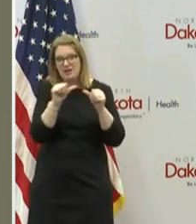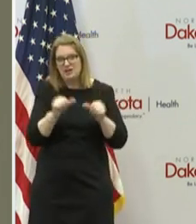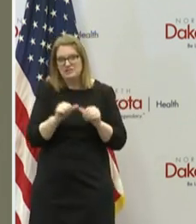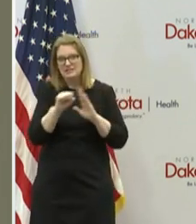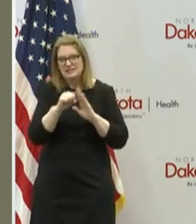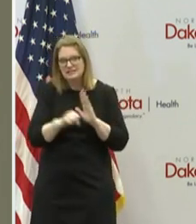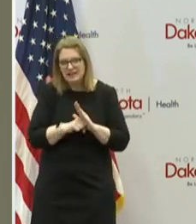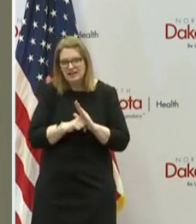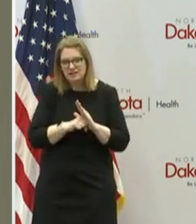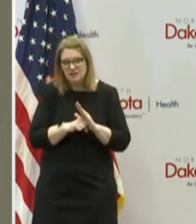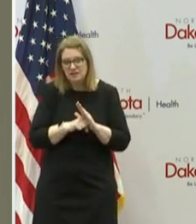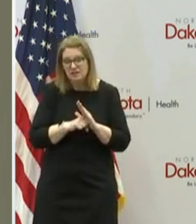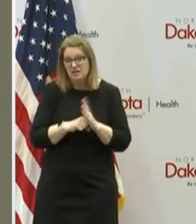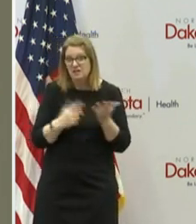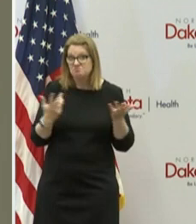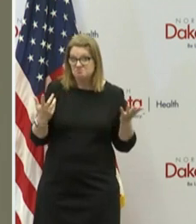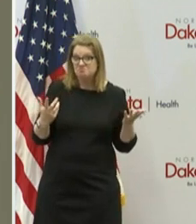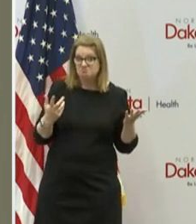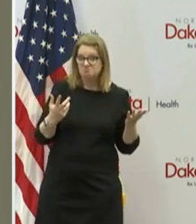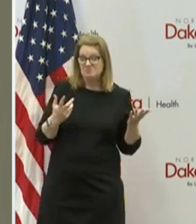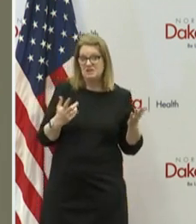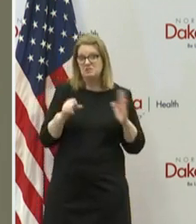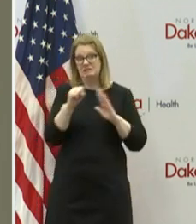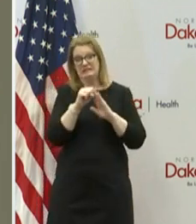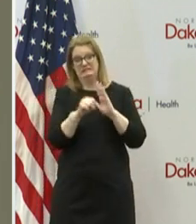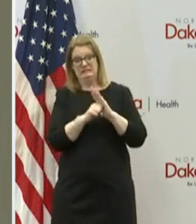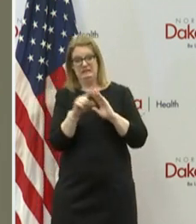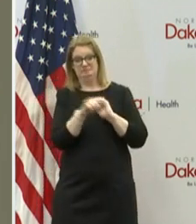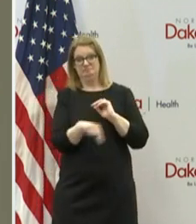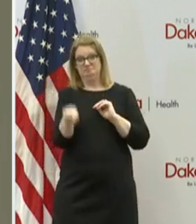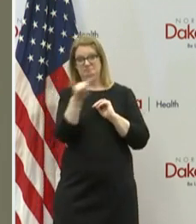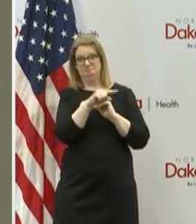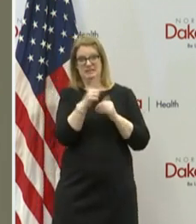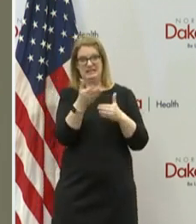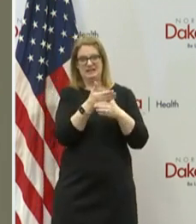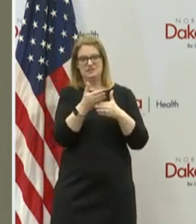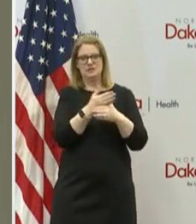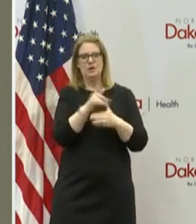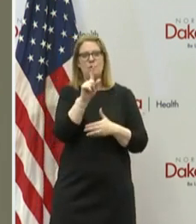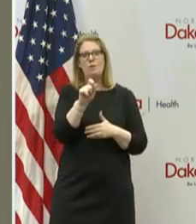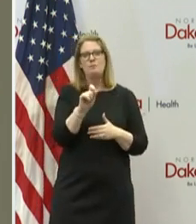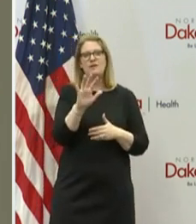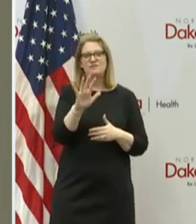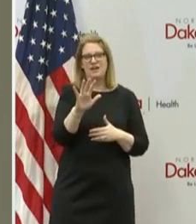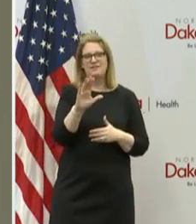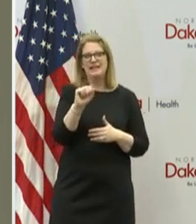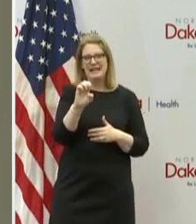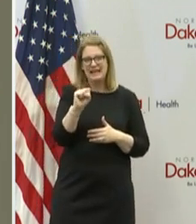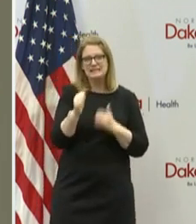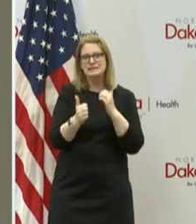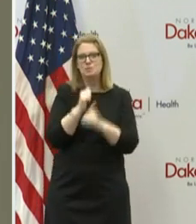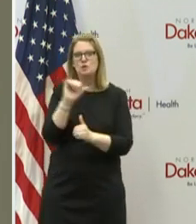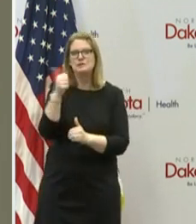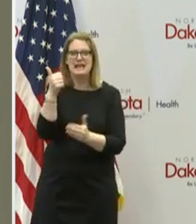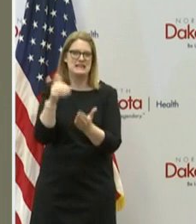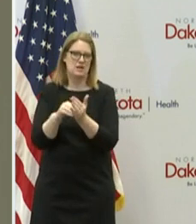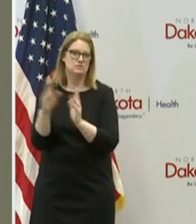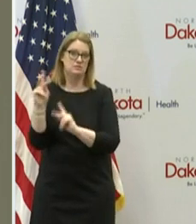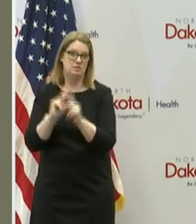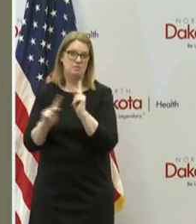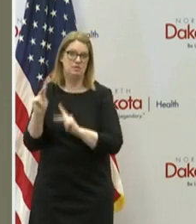state looking really, really good. Those would be, if you take all those, it averages out to 1.5 cases per 10,000